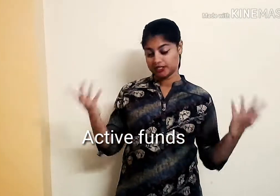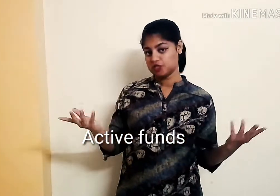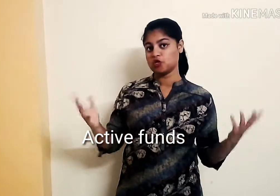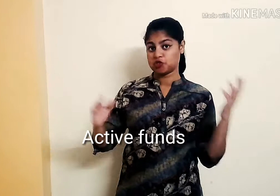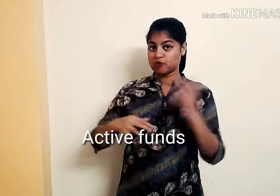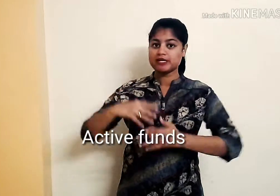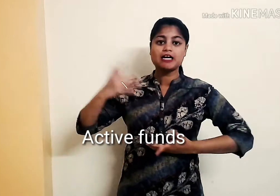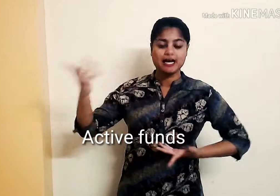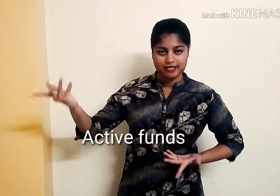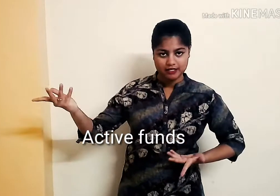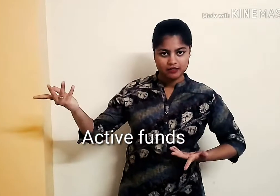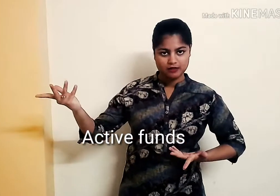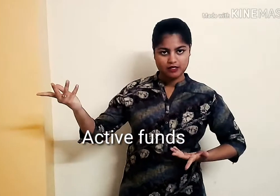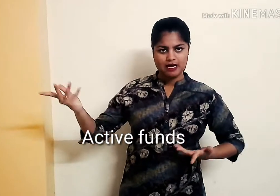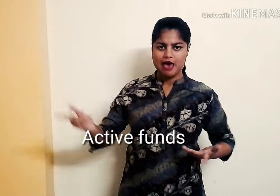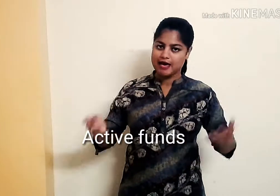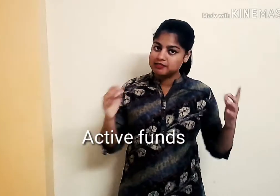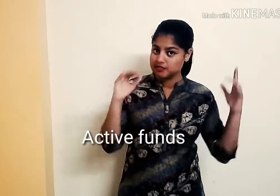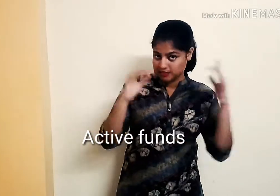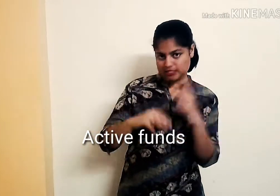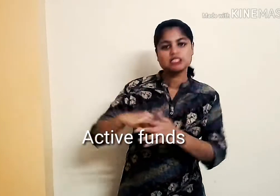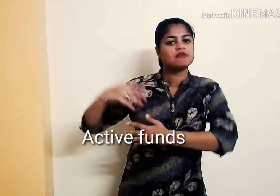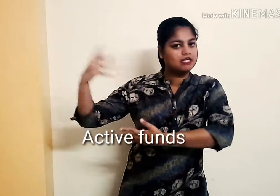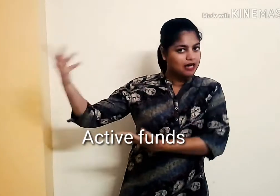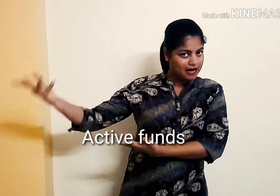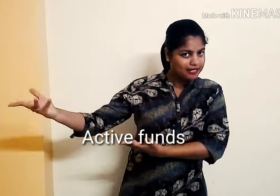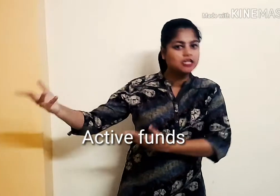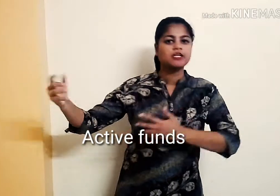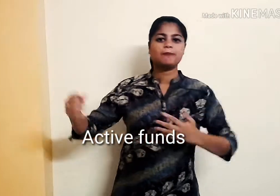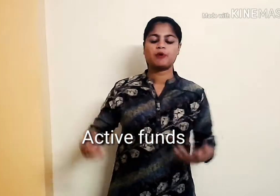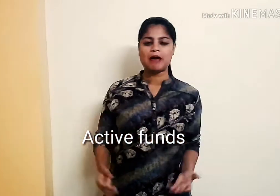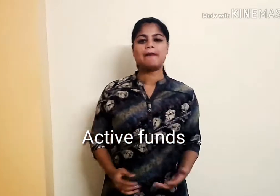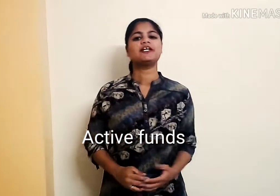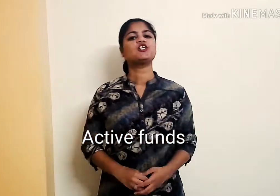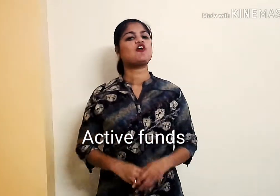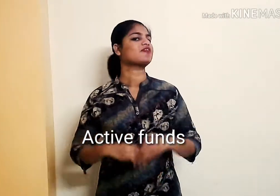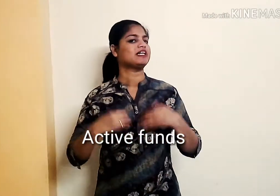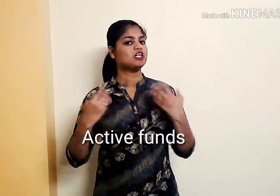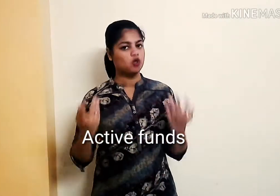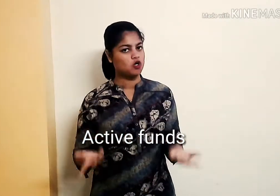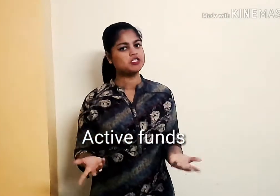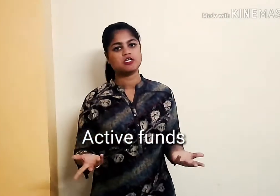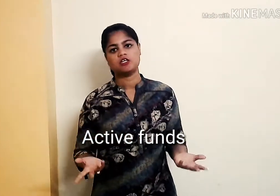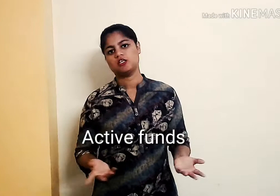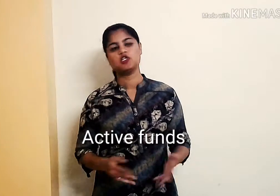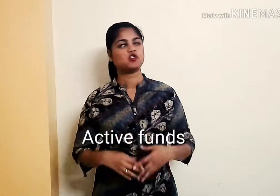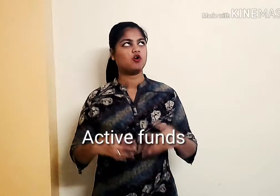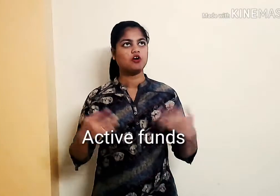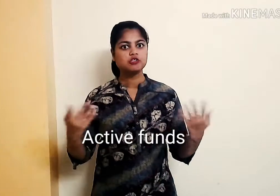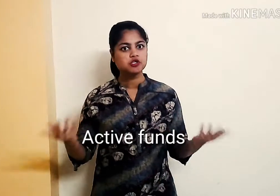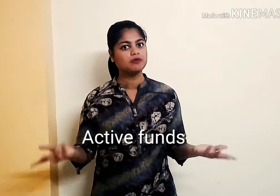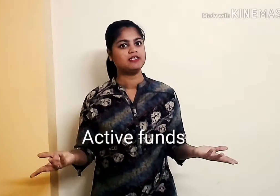is also very high. As risk is very high, probability of getting loss is also very